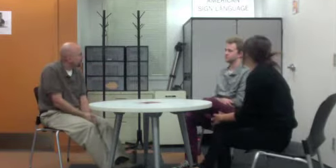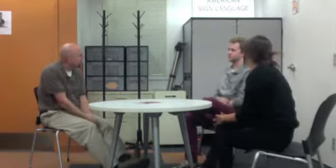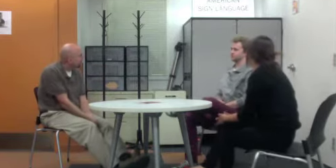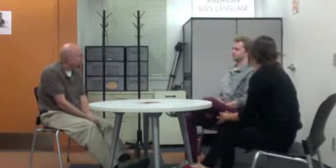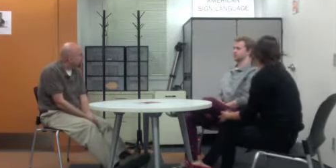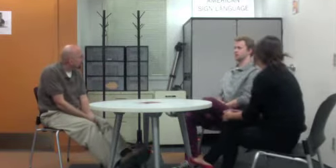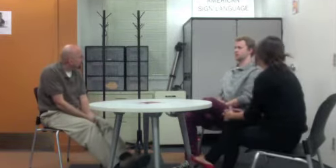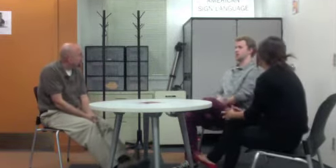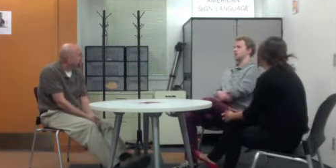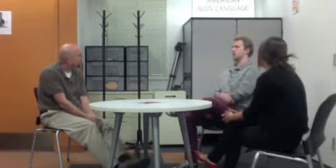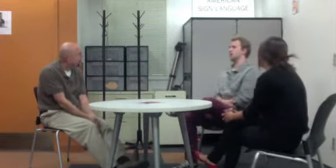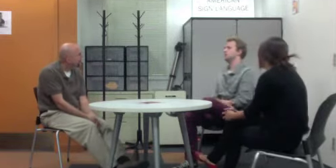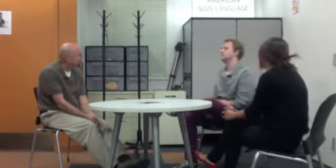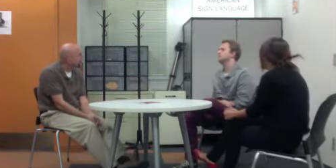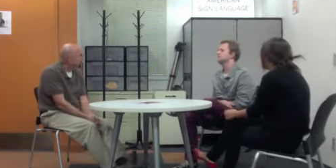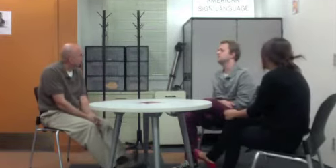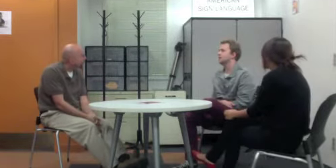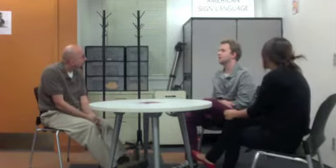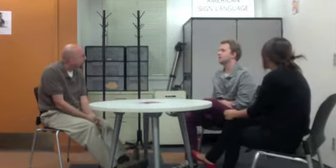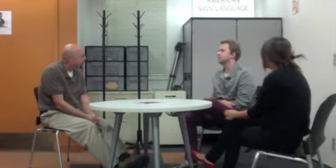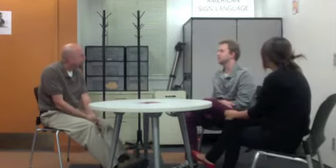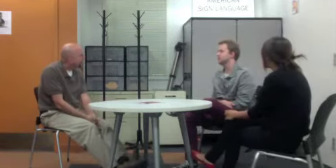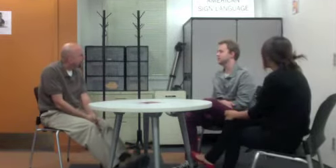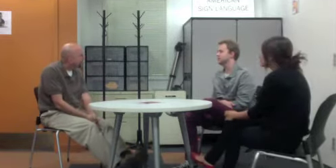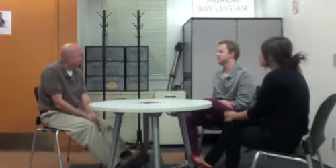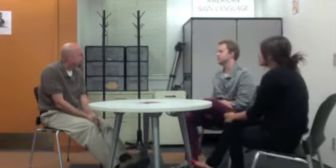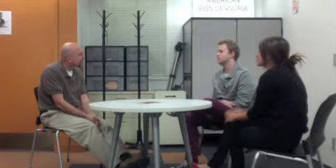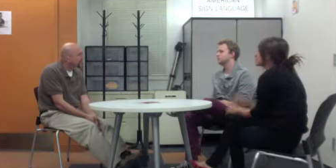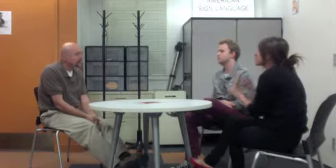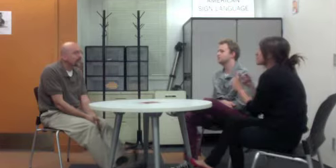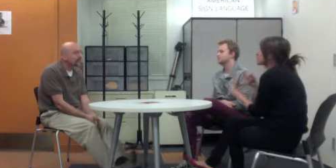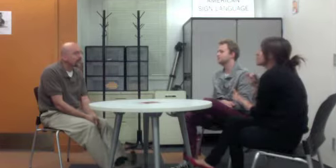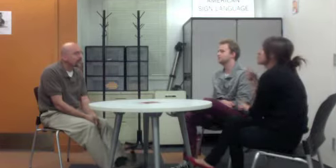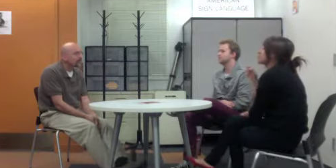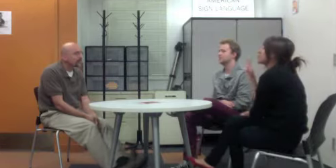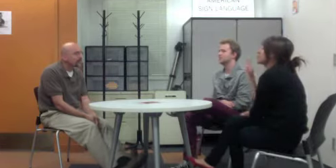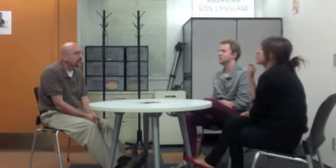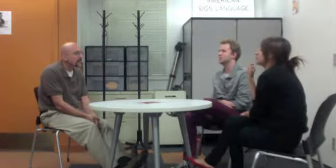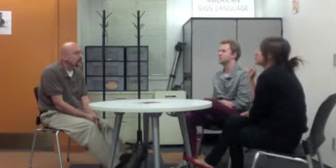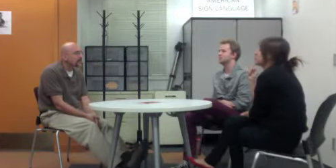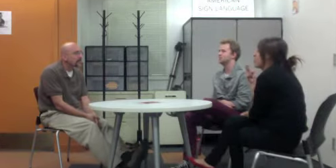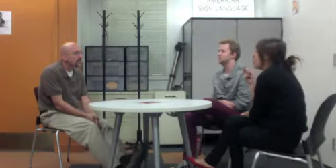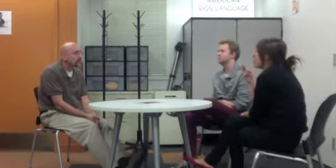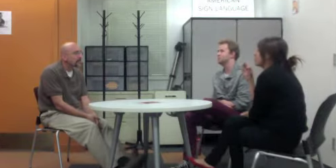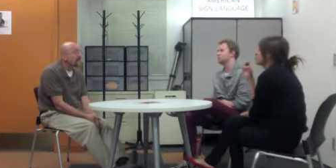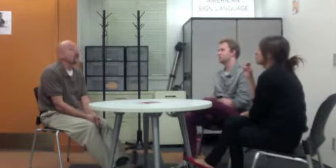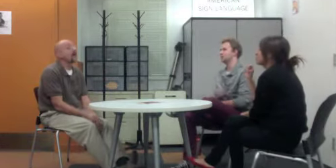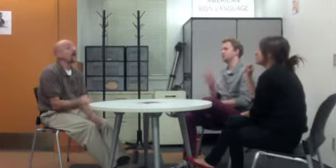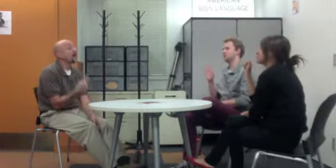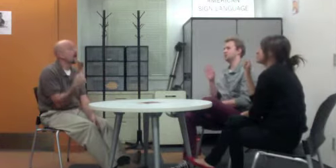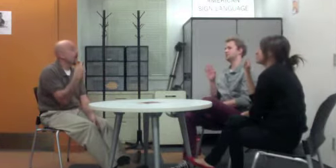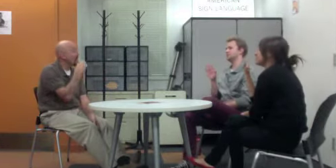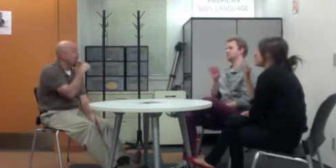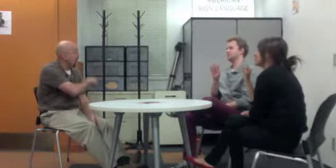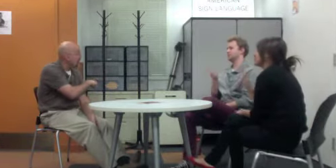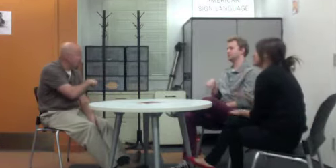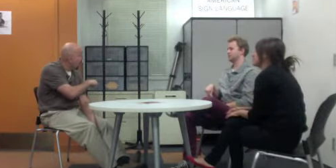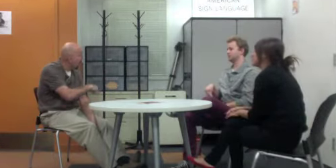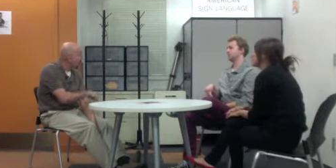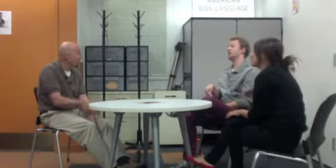Dan? I'm originally from Salt Lake City, Utah. I'm born and raised. Yeah.